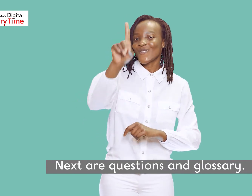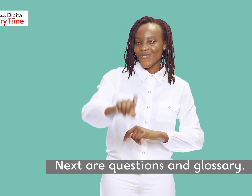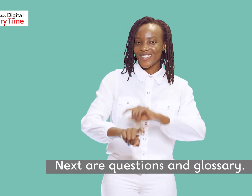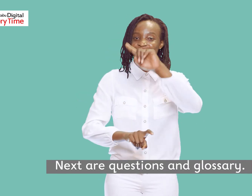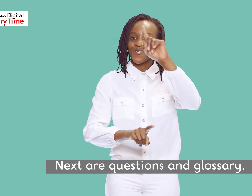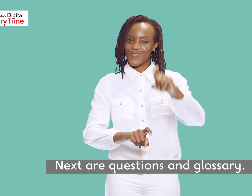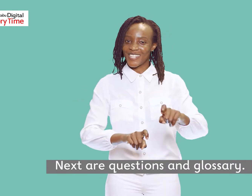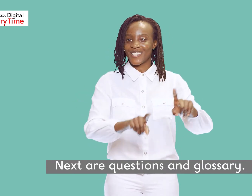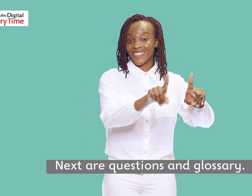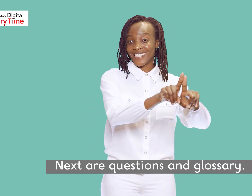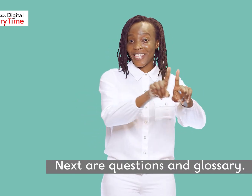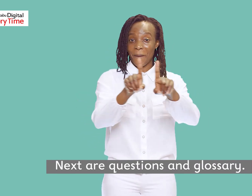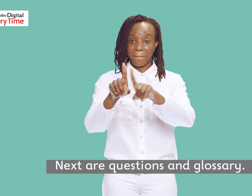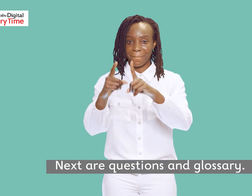Next are questions and glossary.